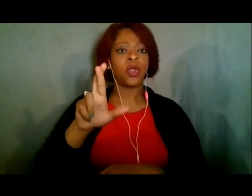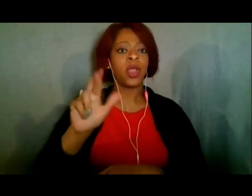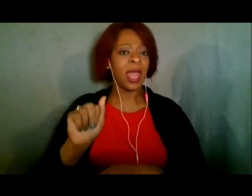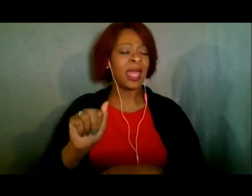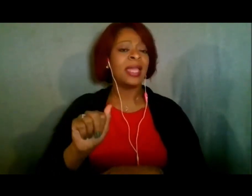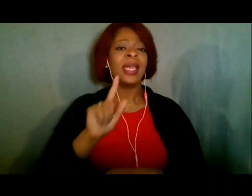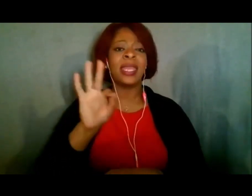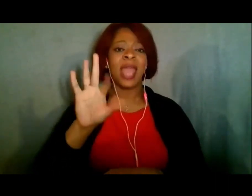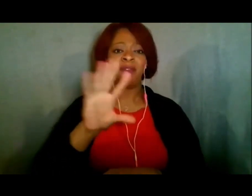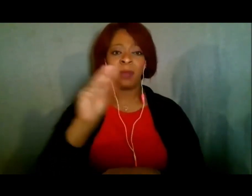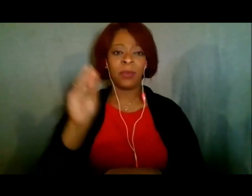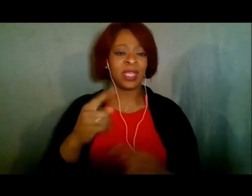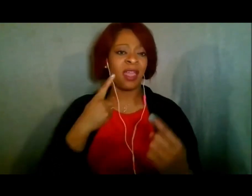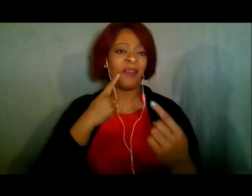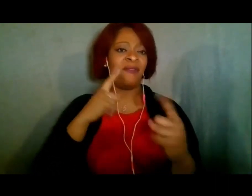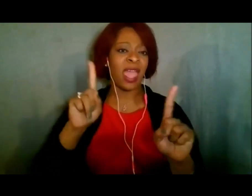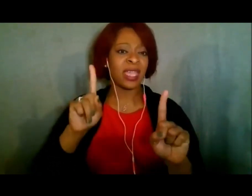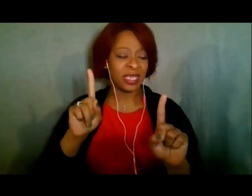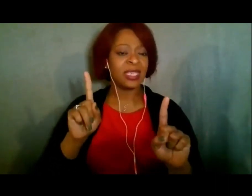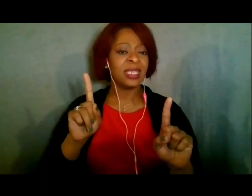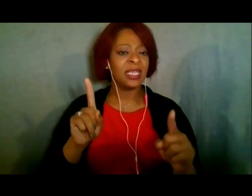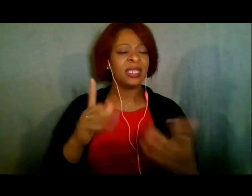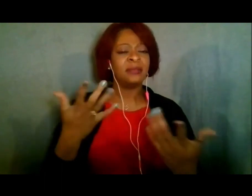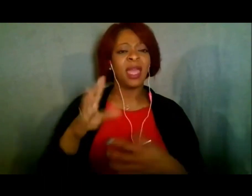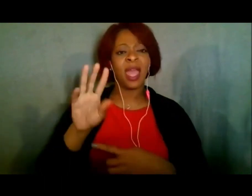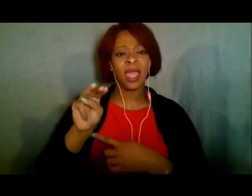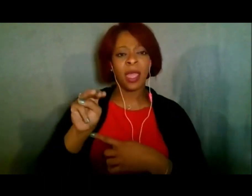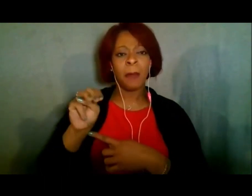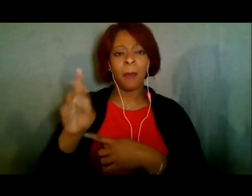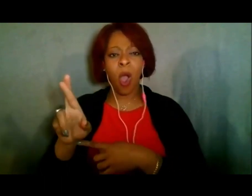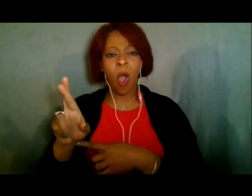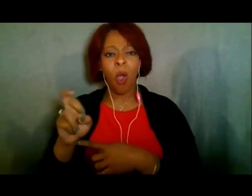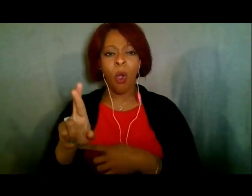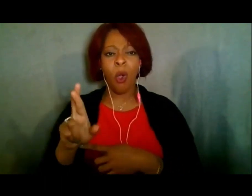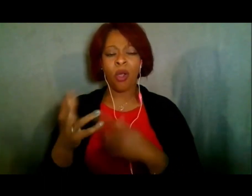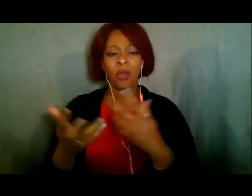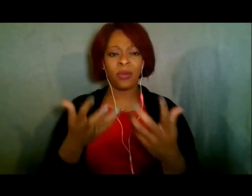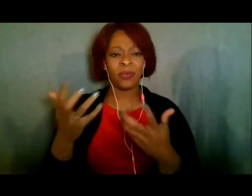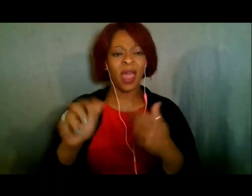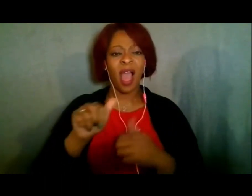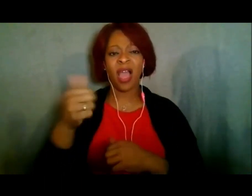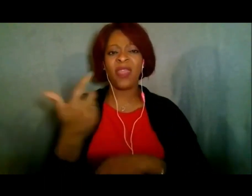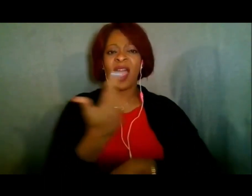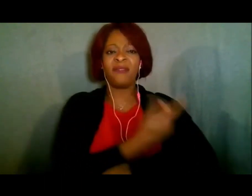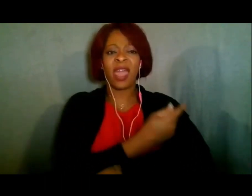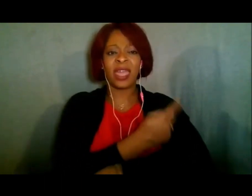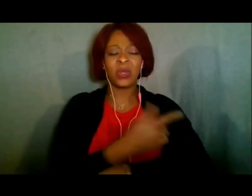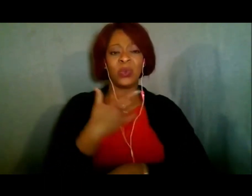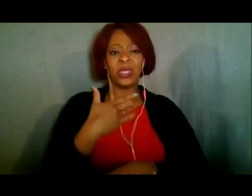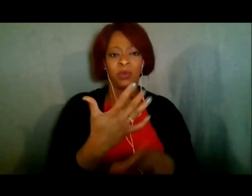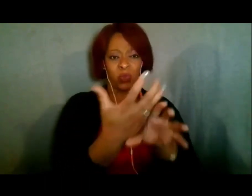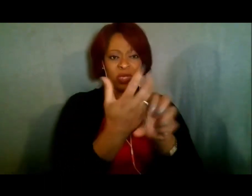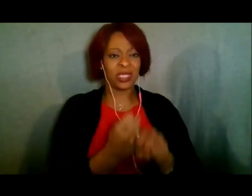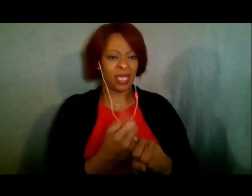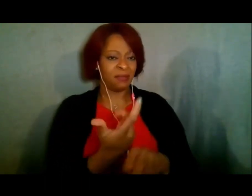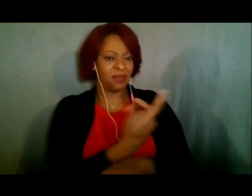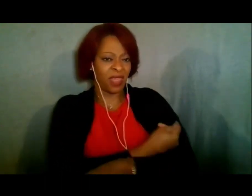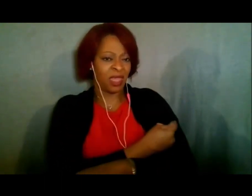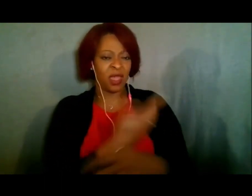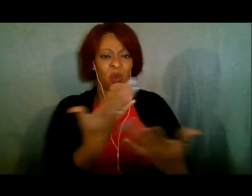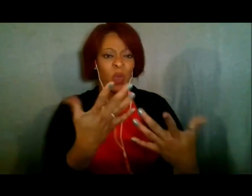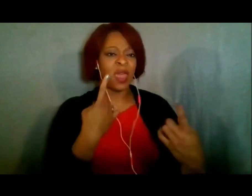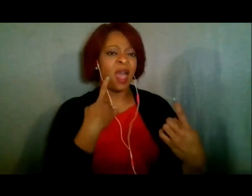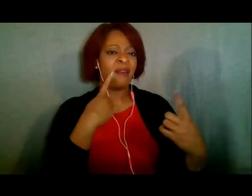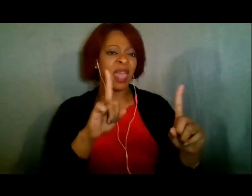the, like for an MMR or other vaccines that we typically get, what's the efficacy rate